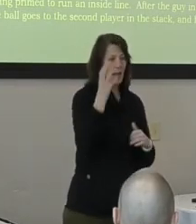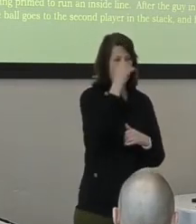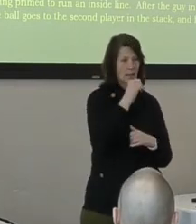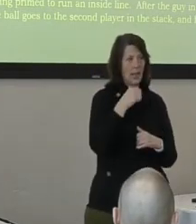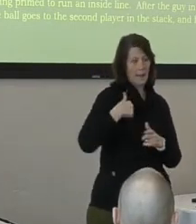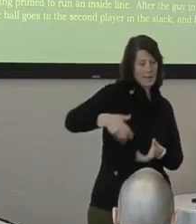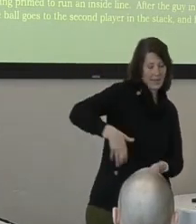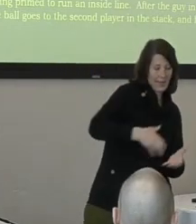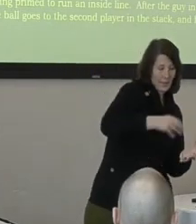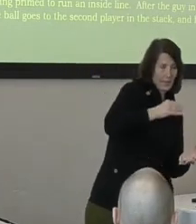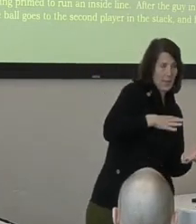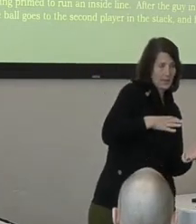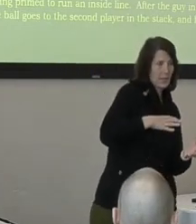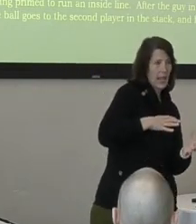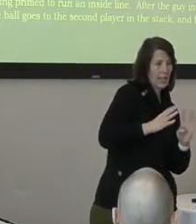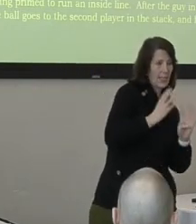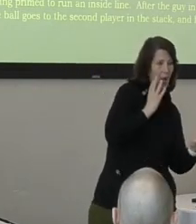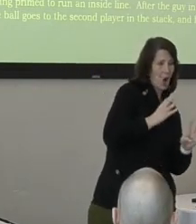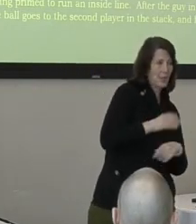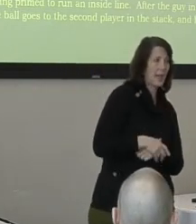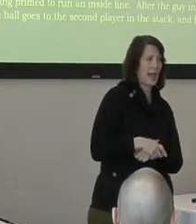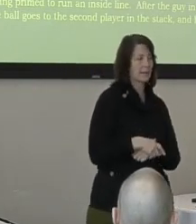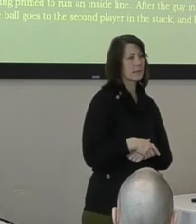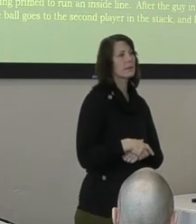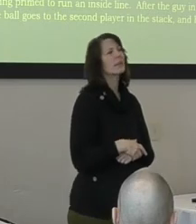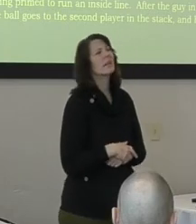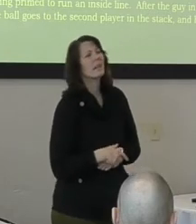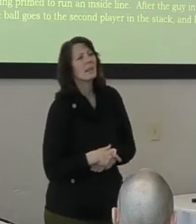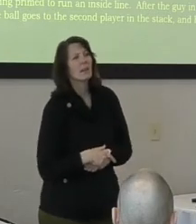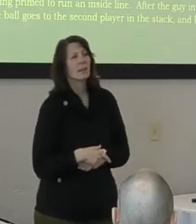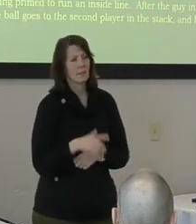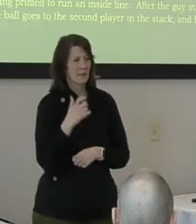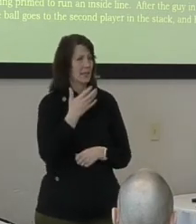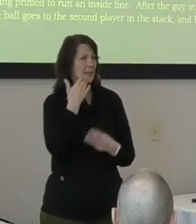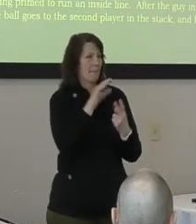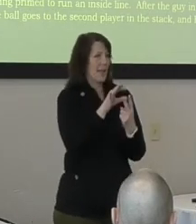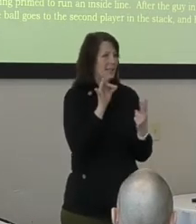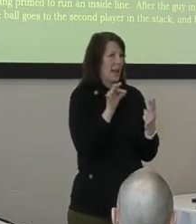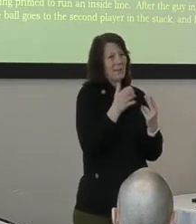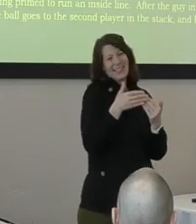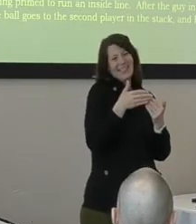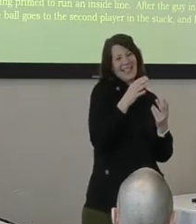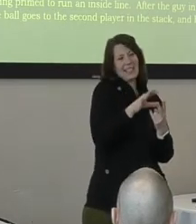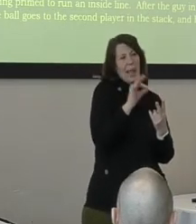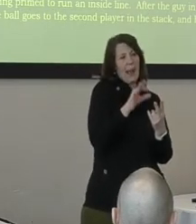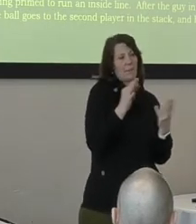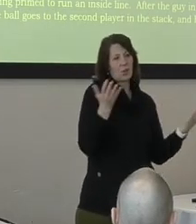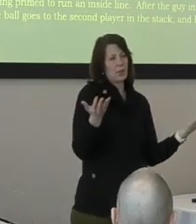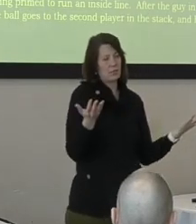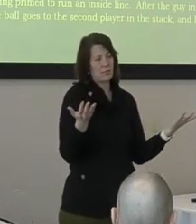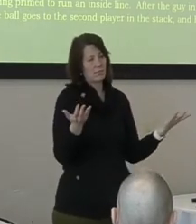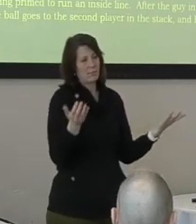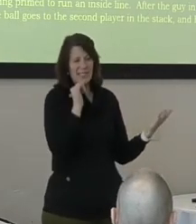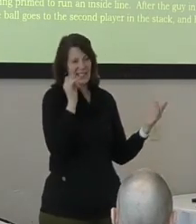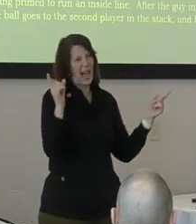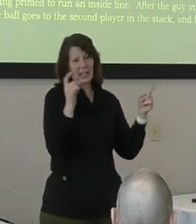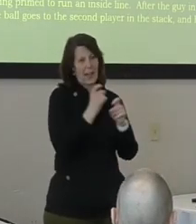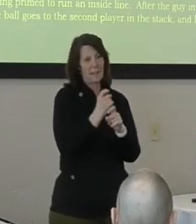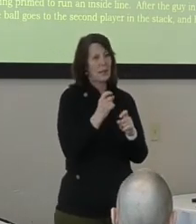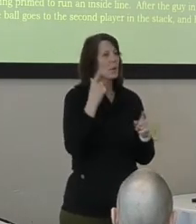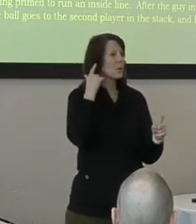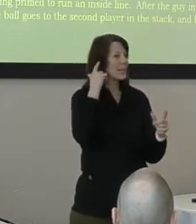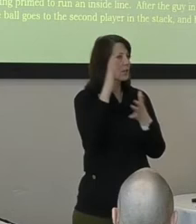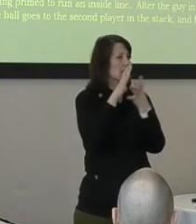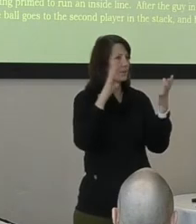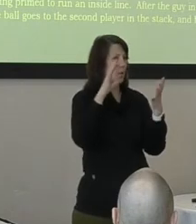I'm going to give the ball to this guy on a hard line, because it's the best option, it's the easiest option, the least complicated option. But as soon as he hears